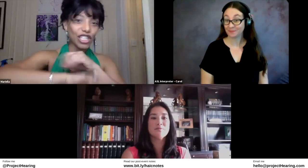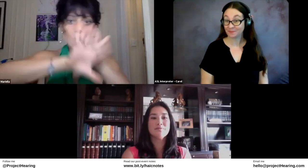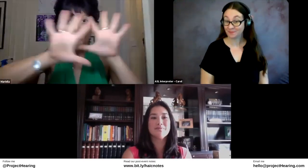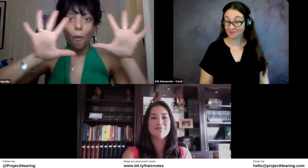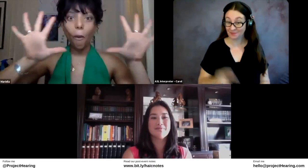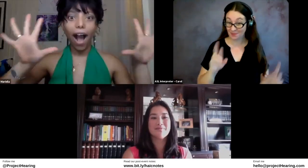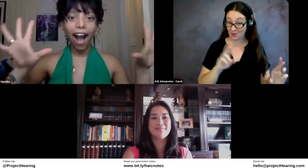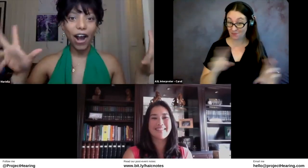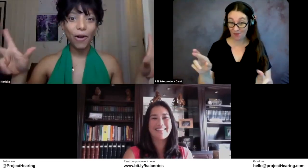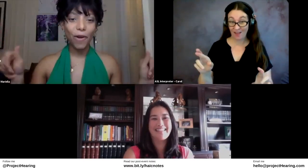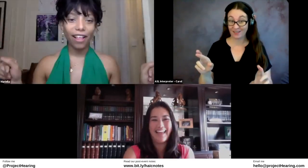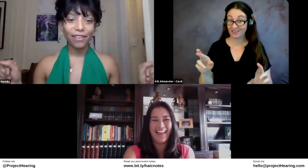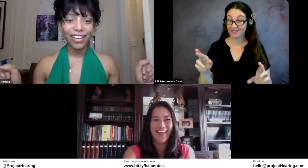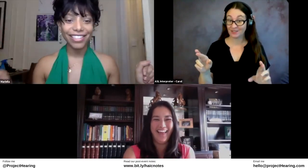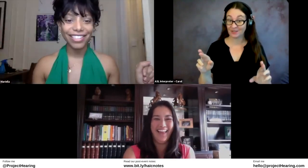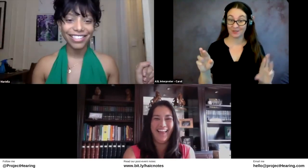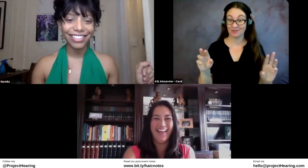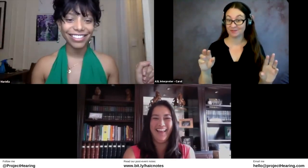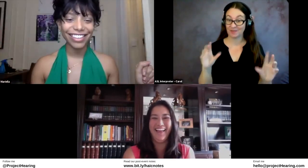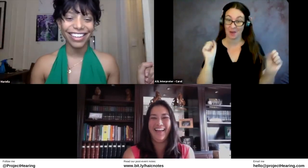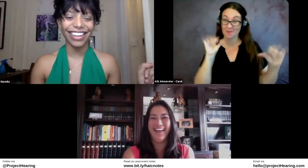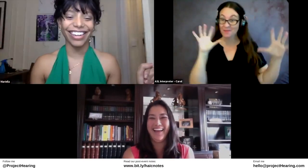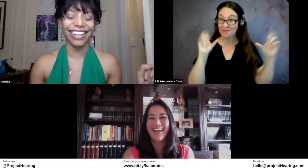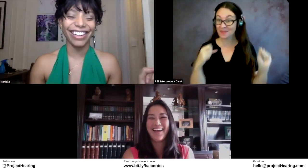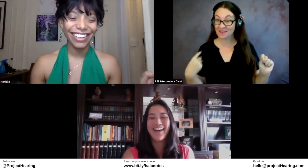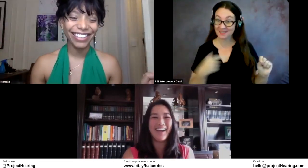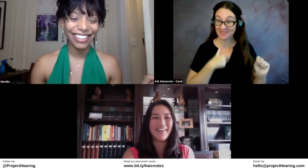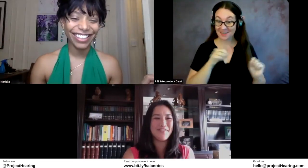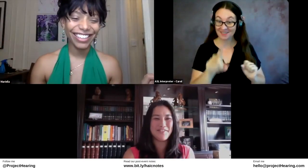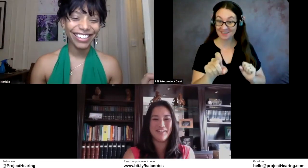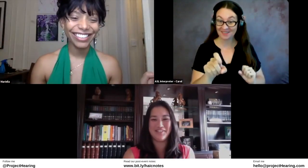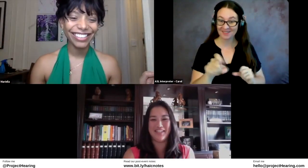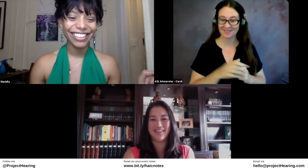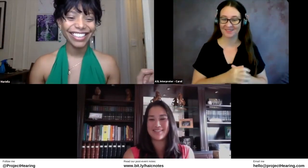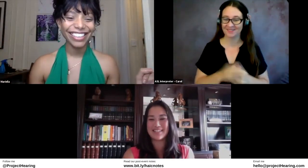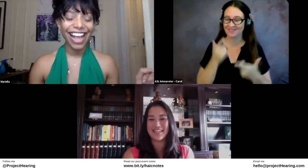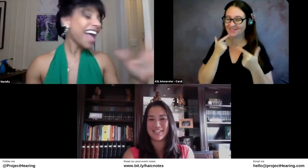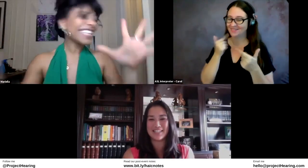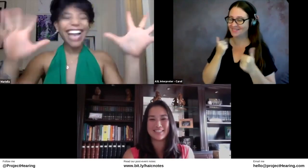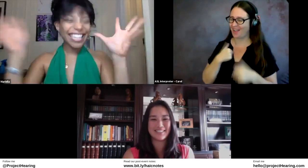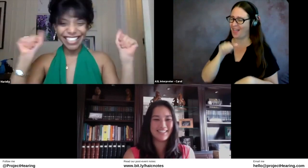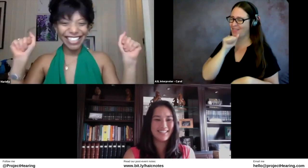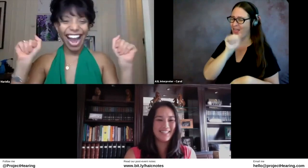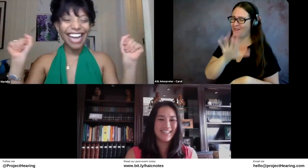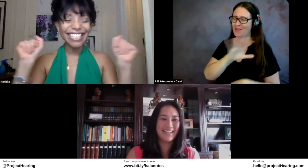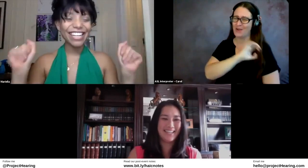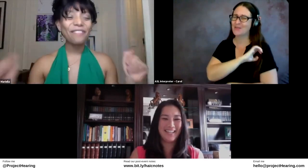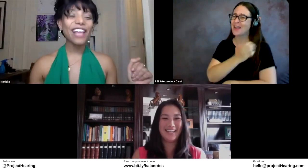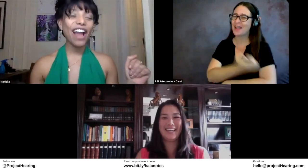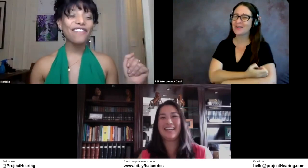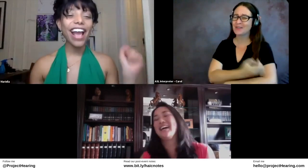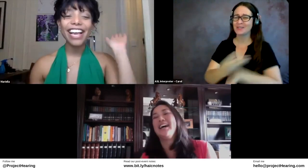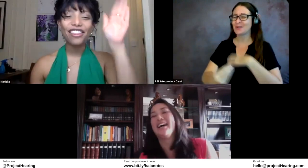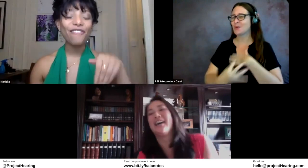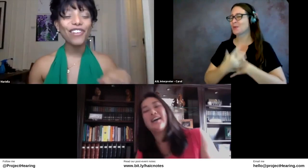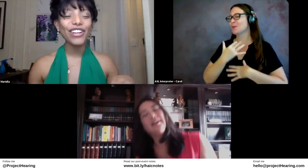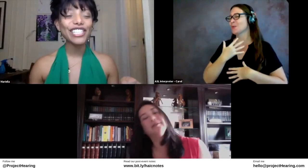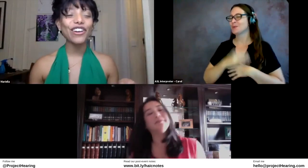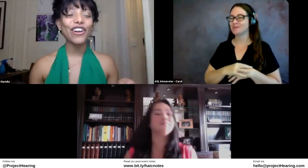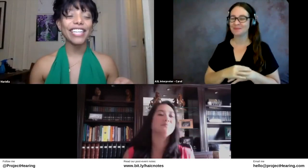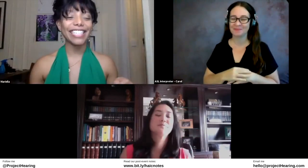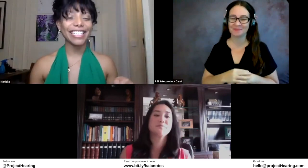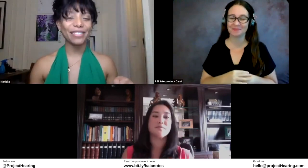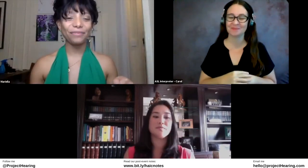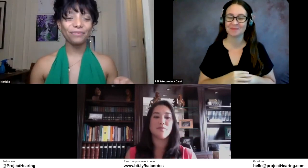to just wow all of that? I love your energy. It's contagious. All right. The floor